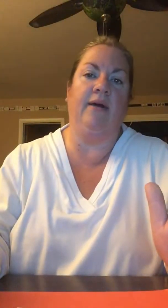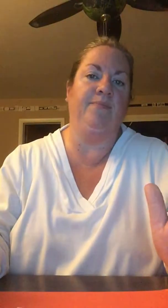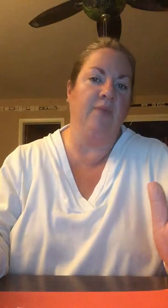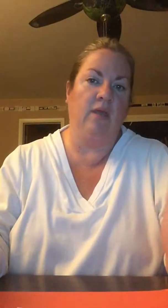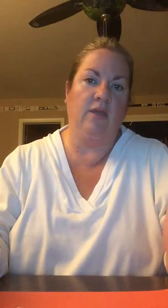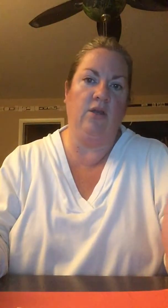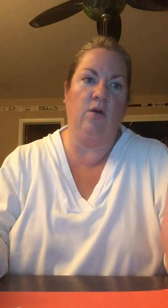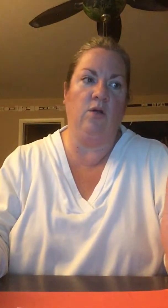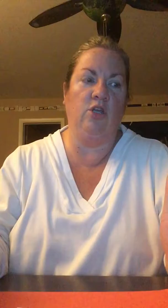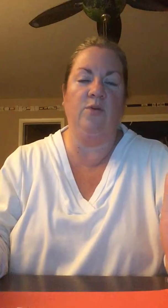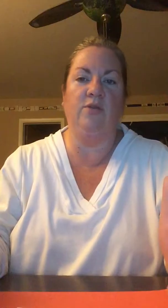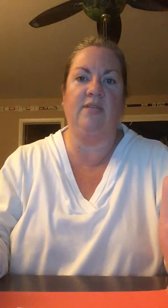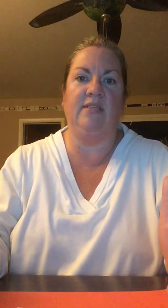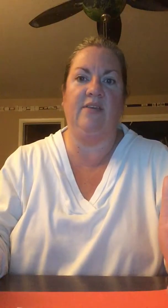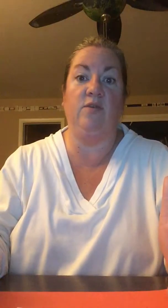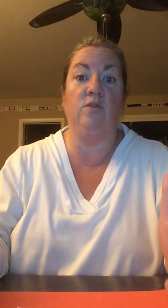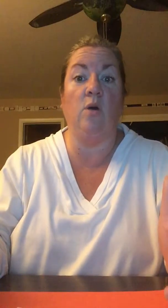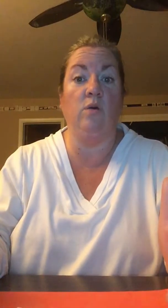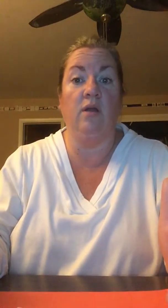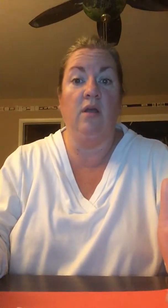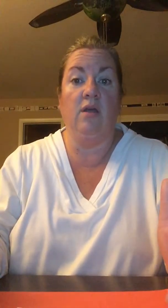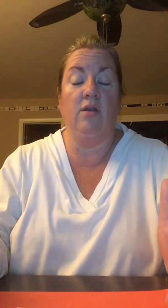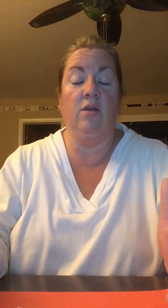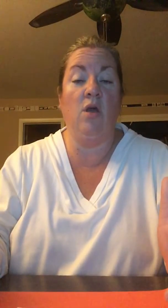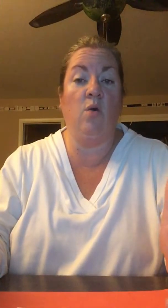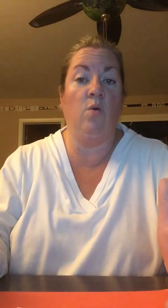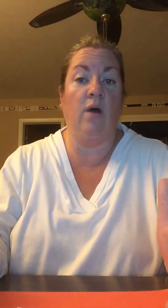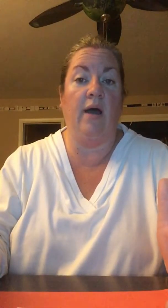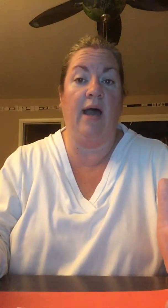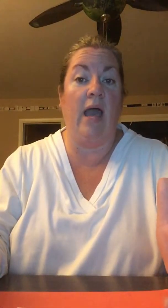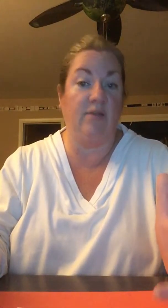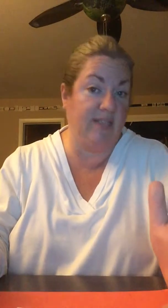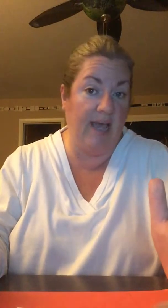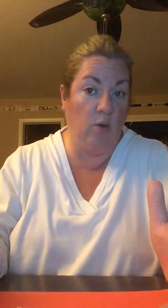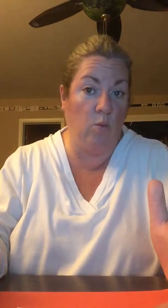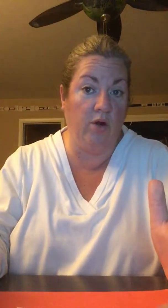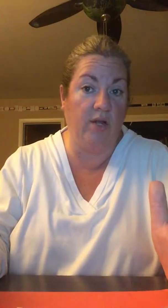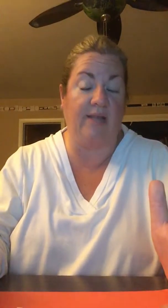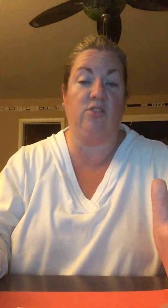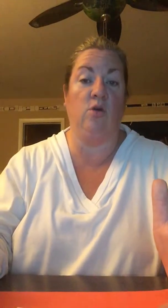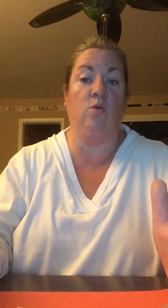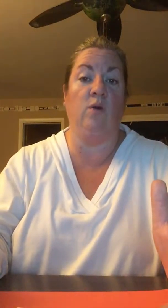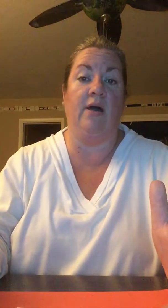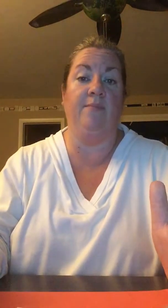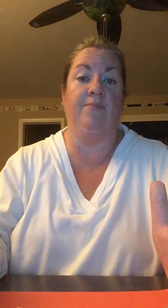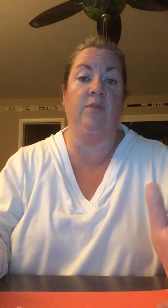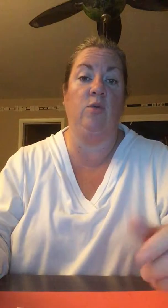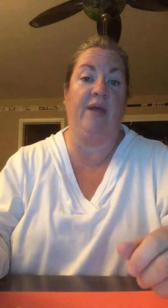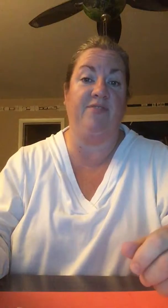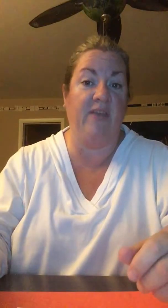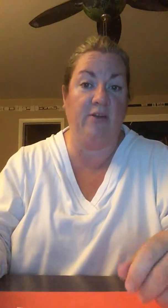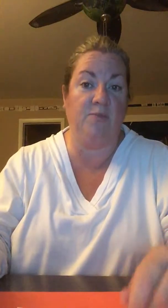meaning you would use this if you don't know how to sign a word, and so you would have to finger spell